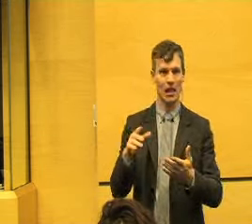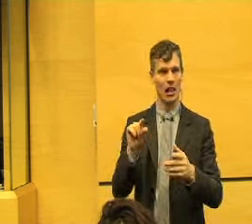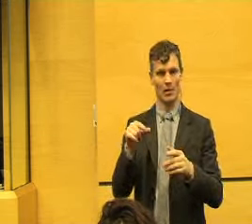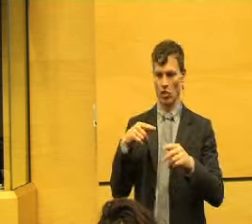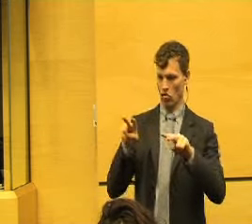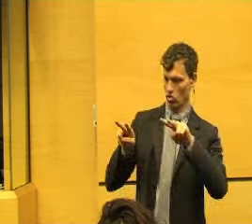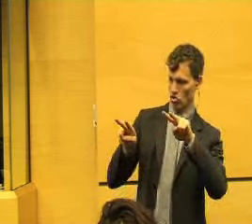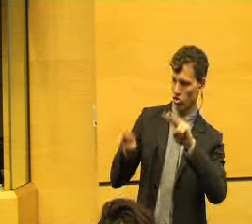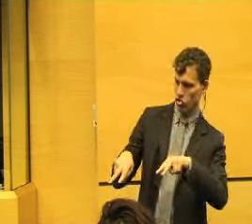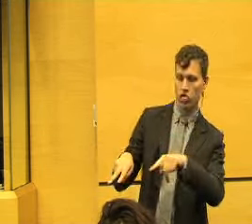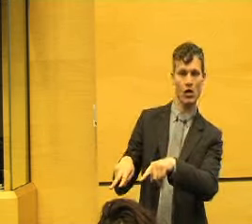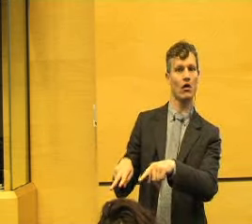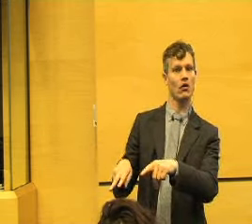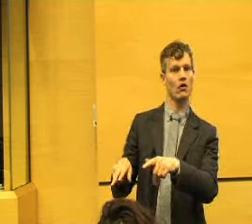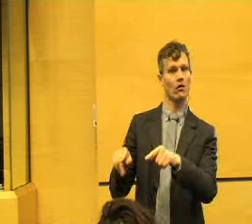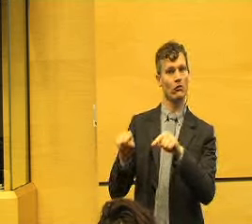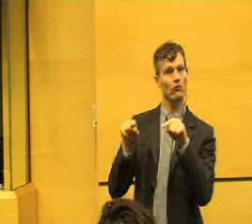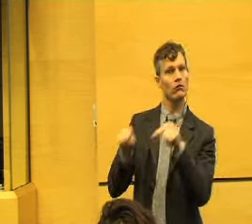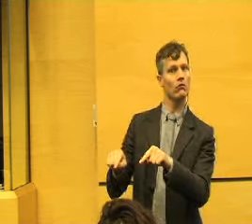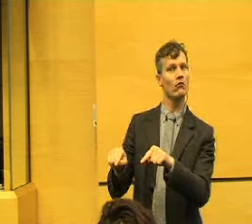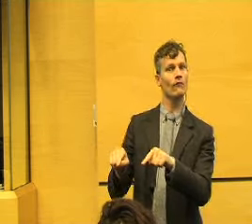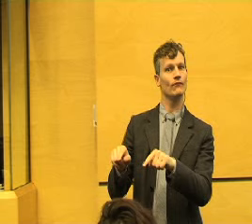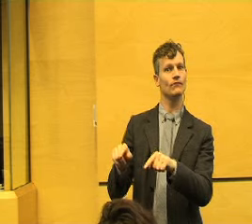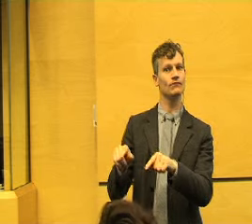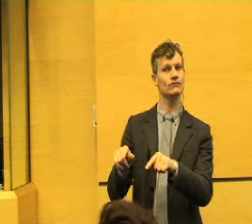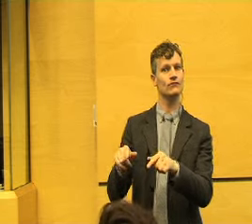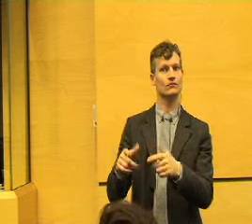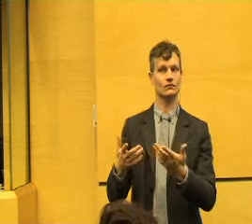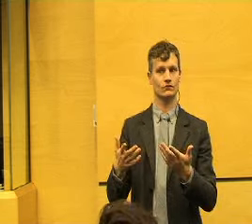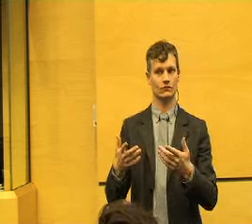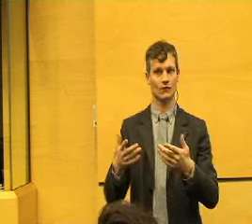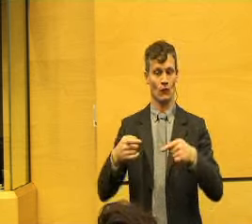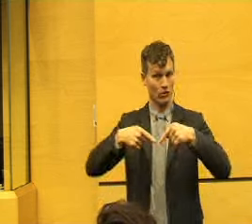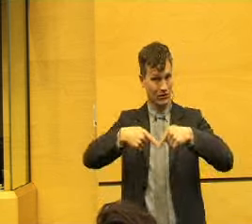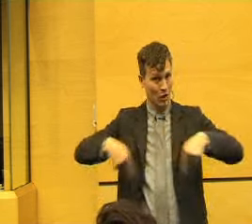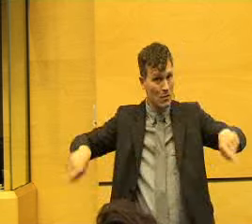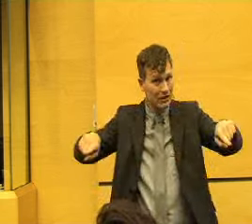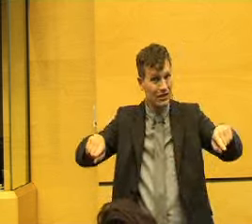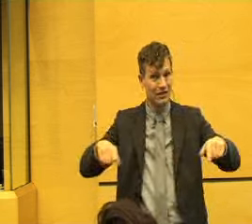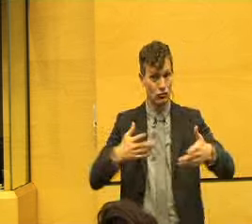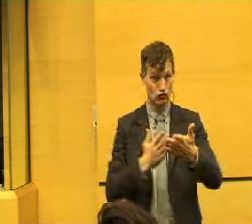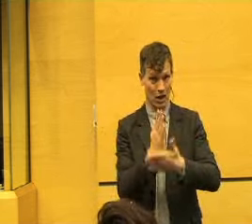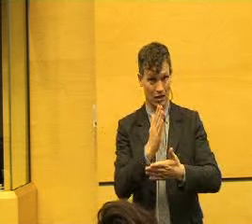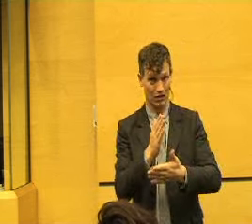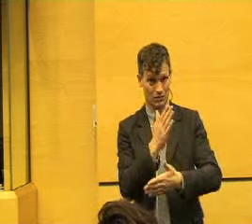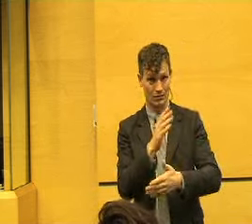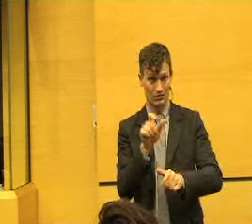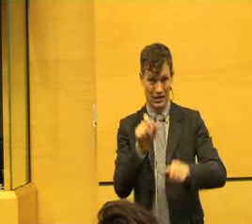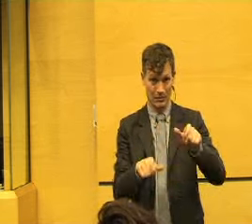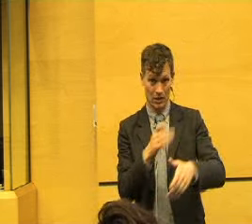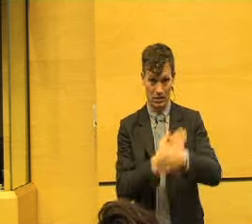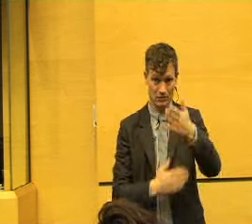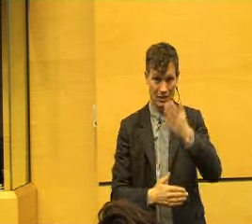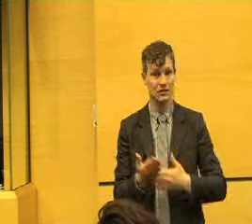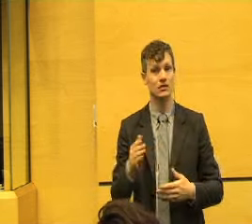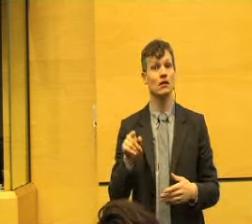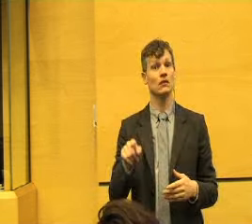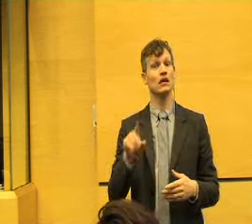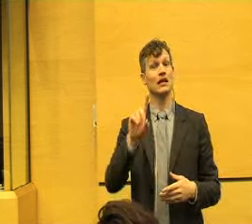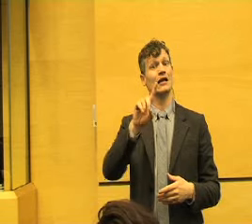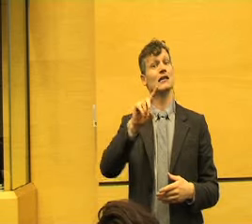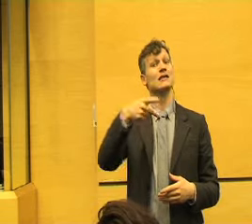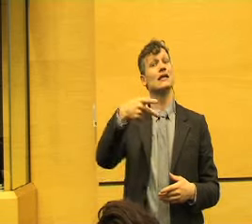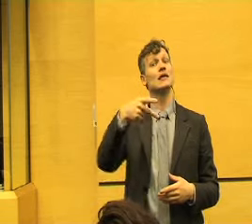United Nations Committee on the Rights of Persons with Disabilities. The civil society organization representatives